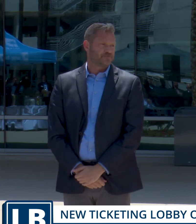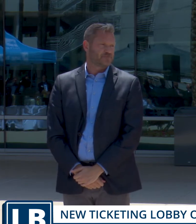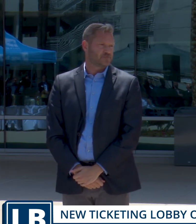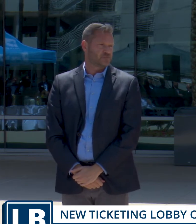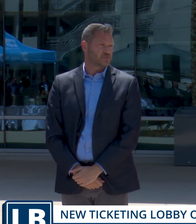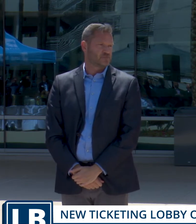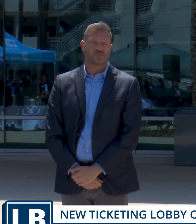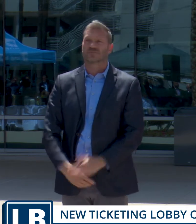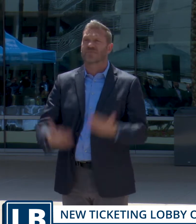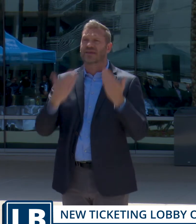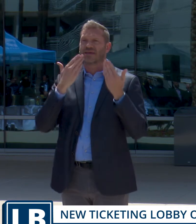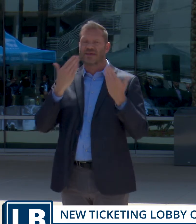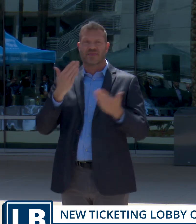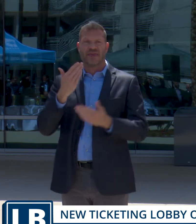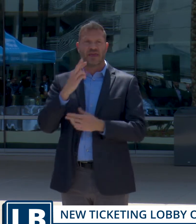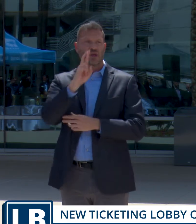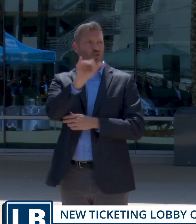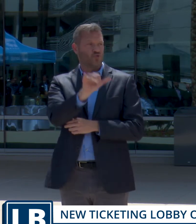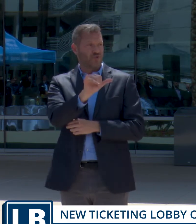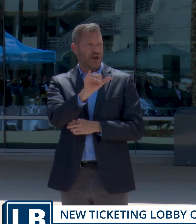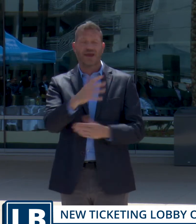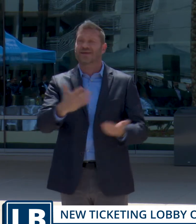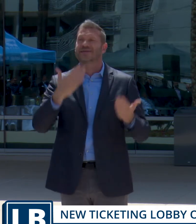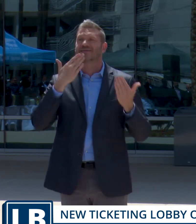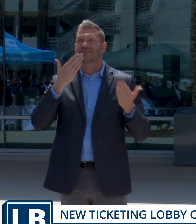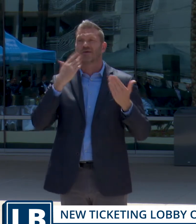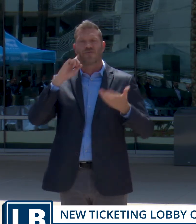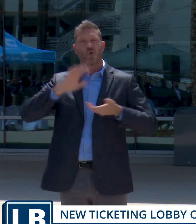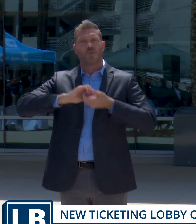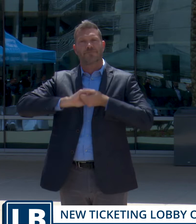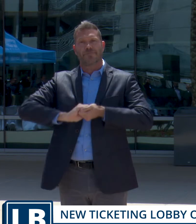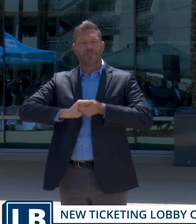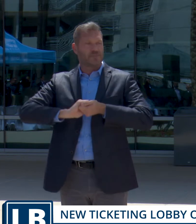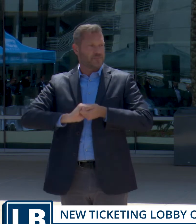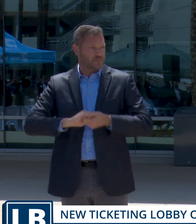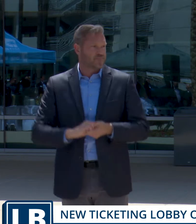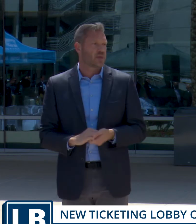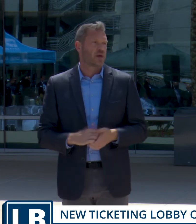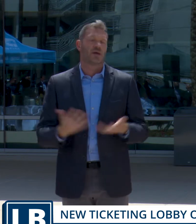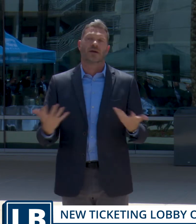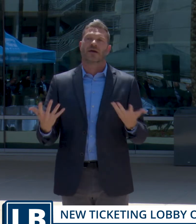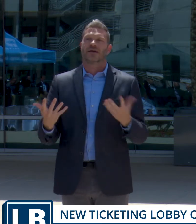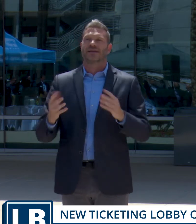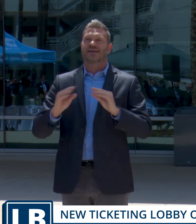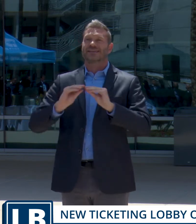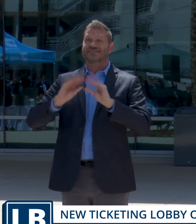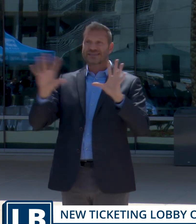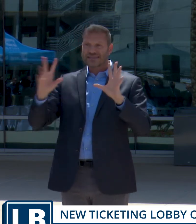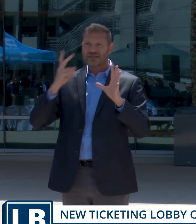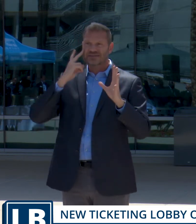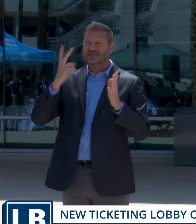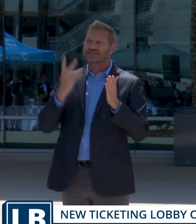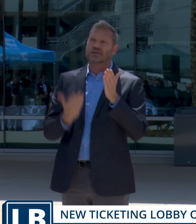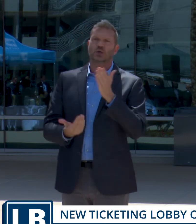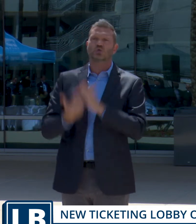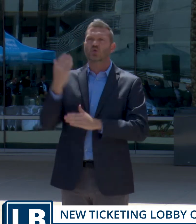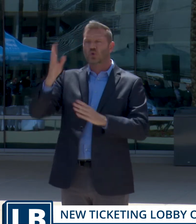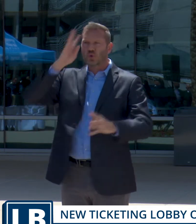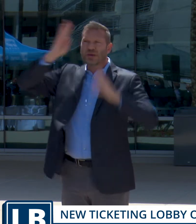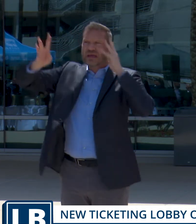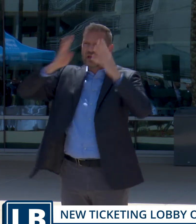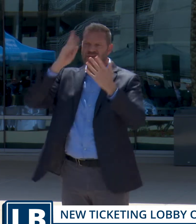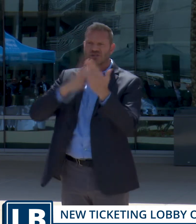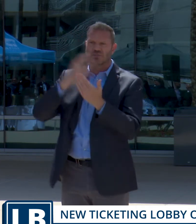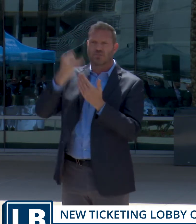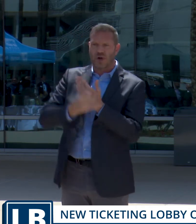All right, thank you, Ray. We're so grateful for our partnership. So it's clear to see how these innovative new projects build upon what